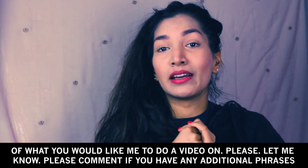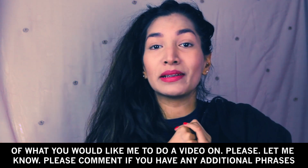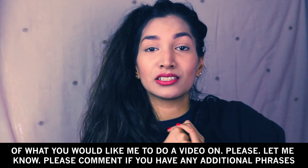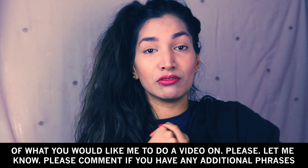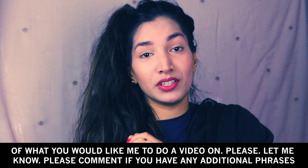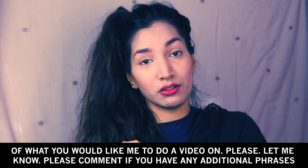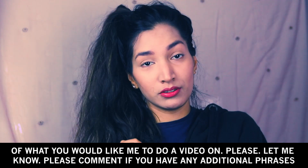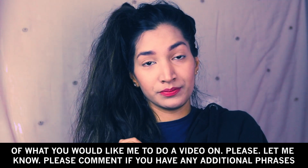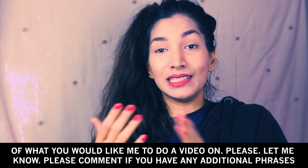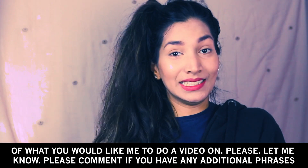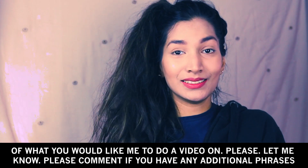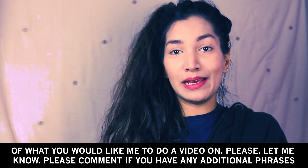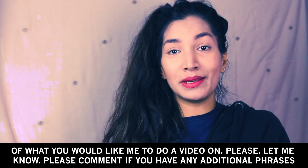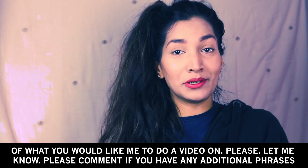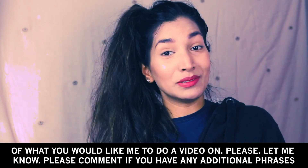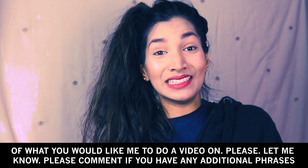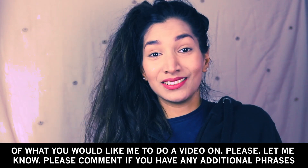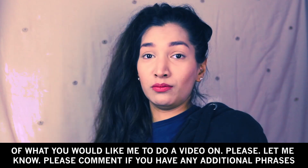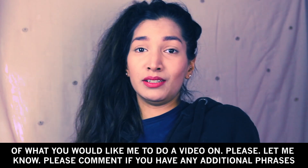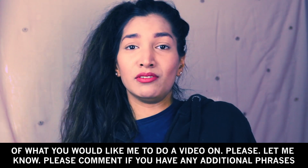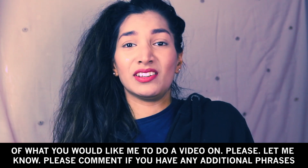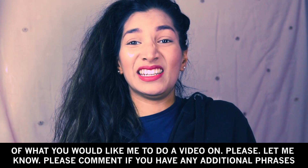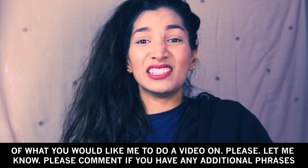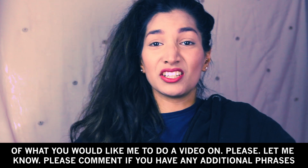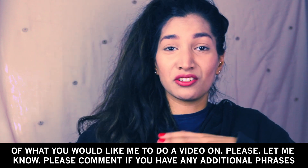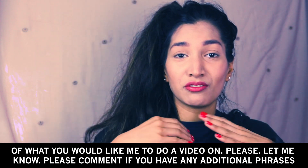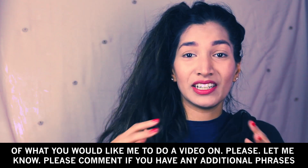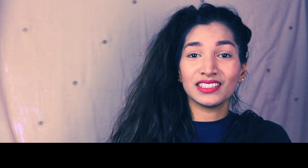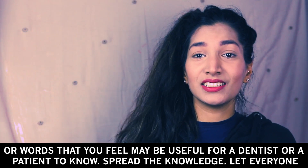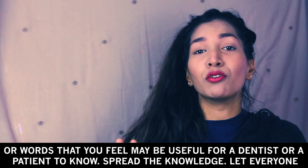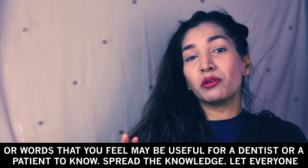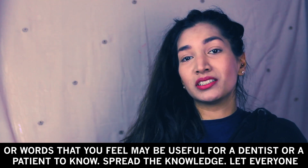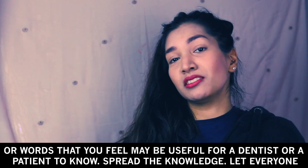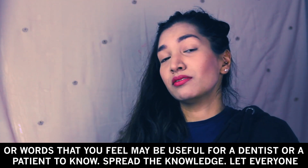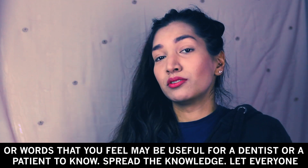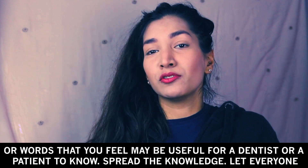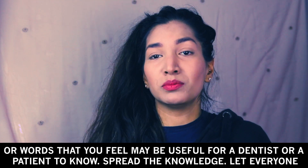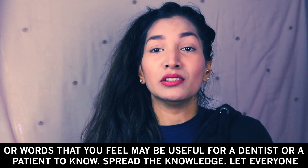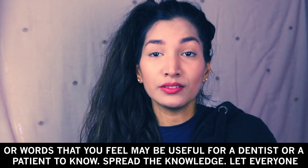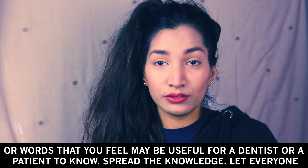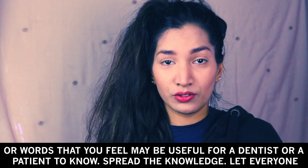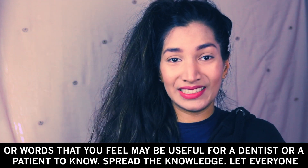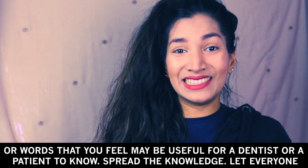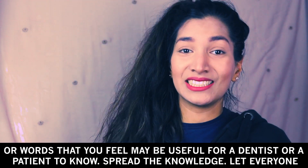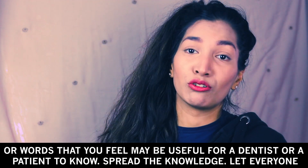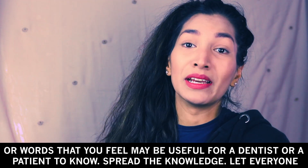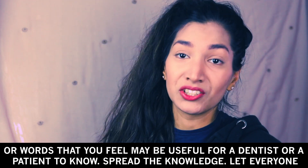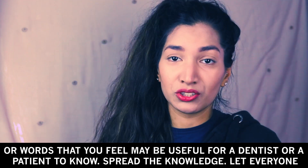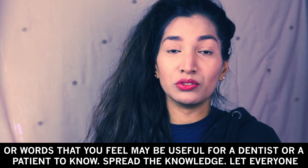like me to do a video on, please let me know. Please comment with any additional phrases or words that you thought would be useful for a dentist or a patient to